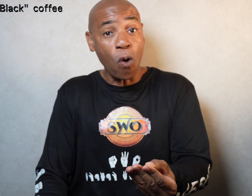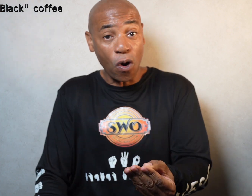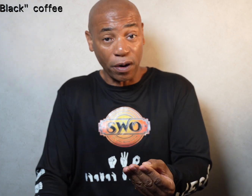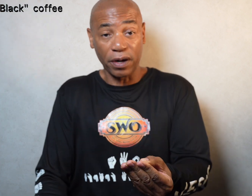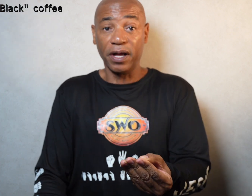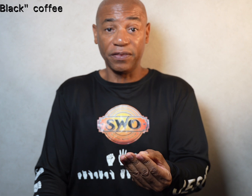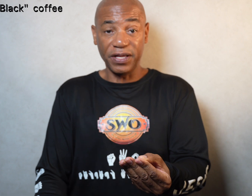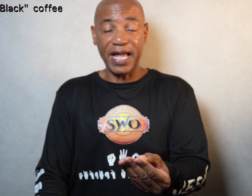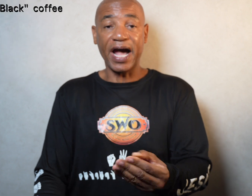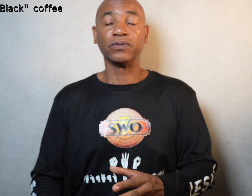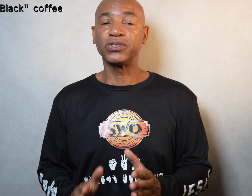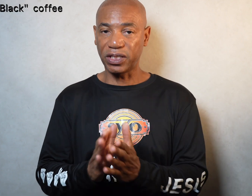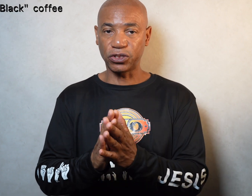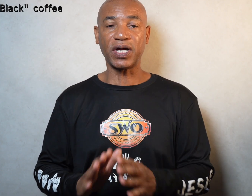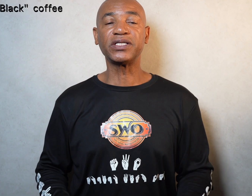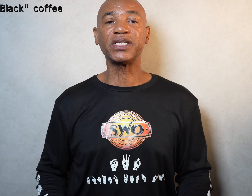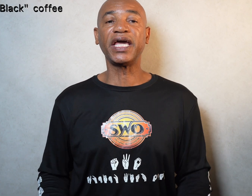before the noun? So let's try this again.